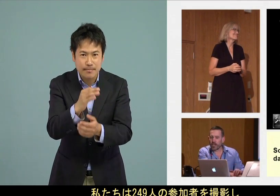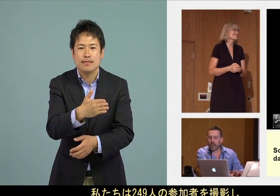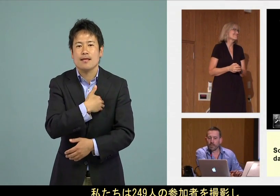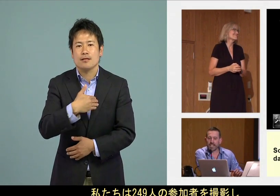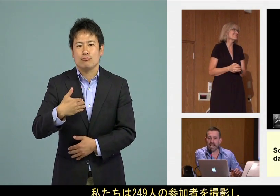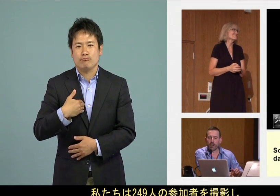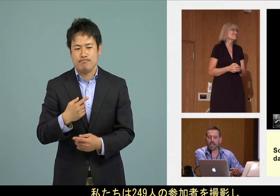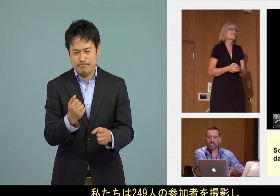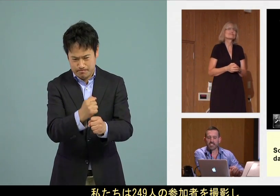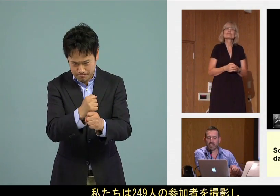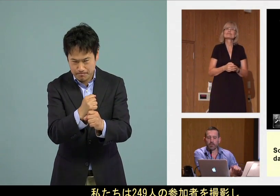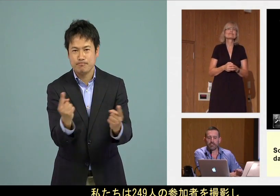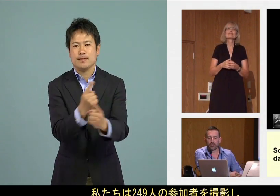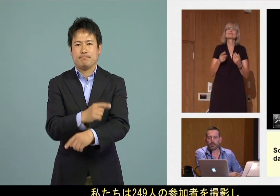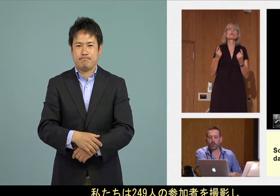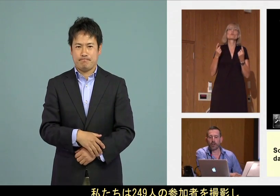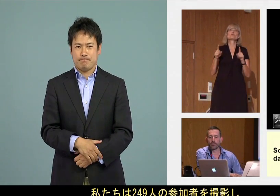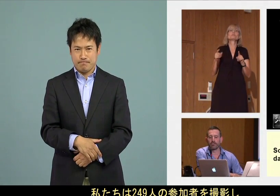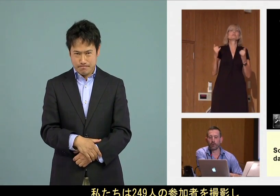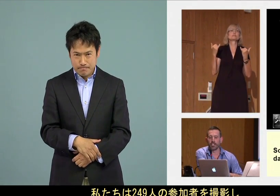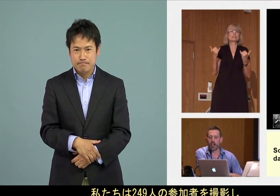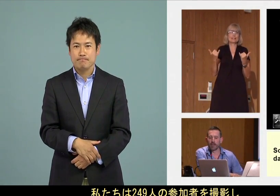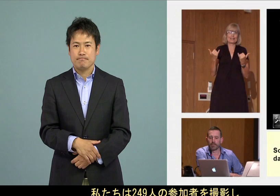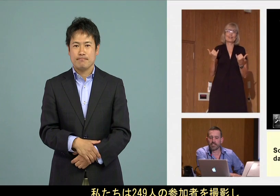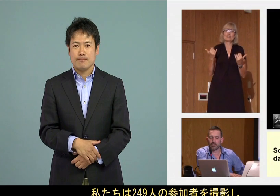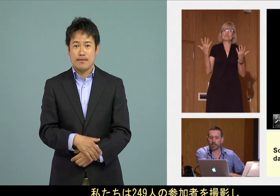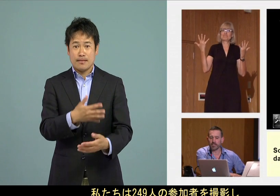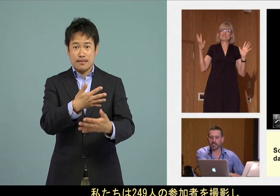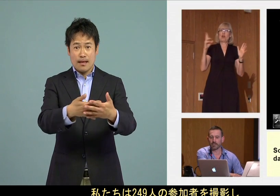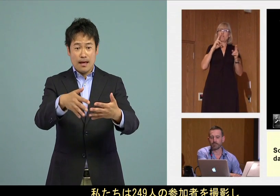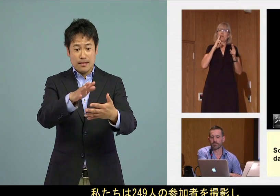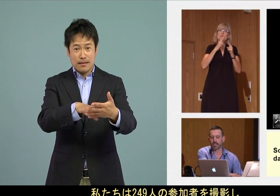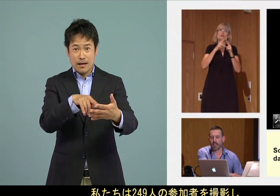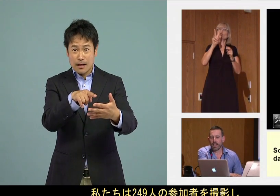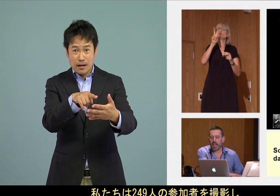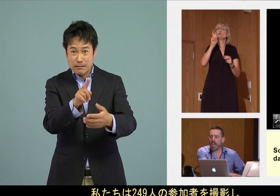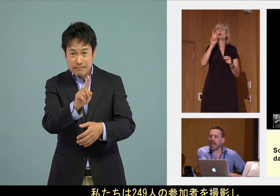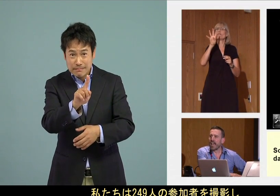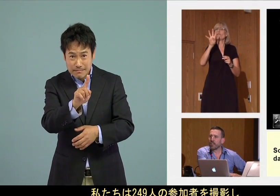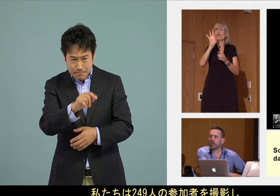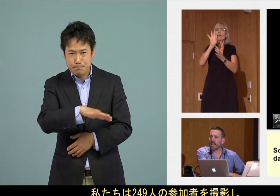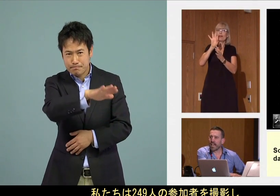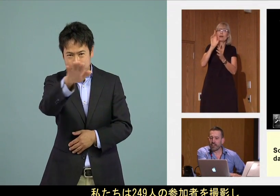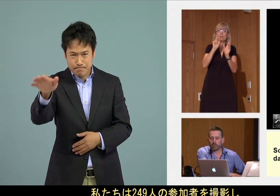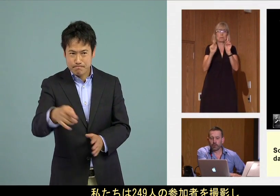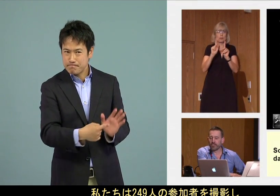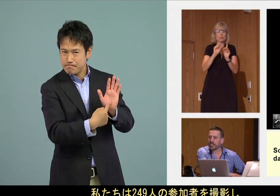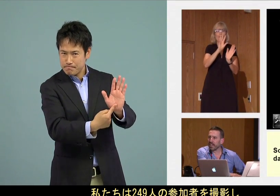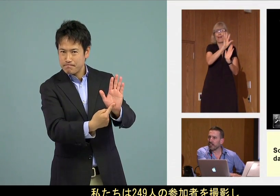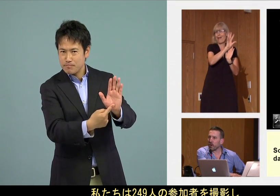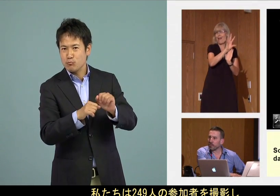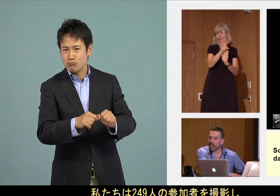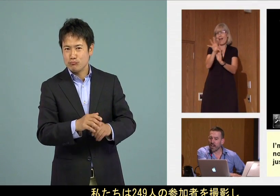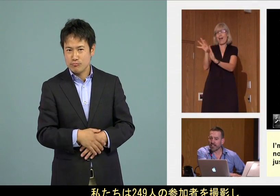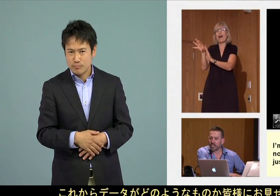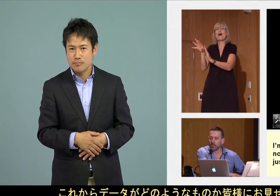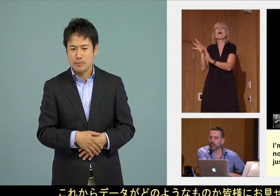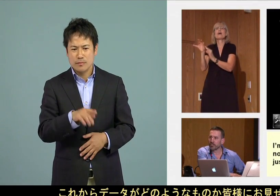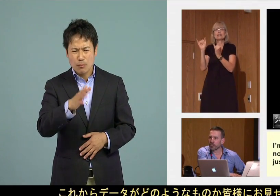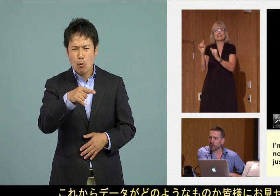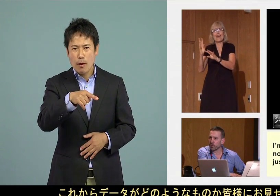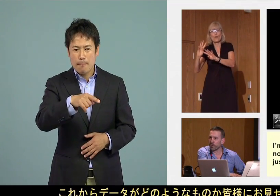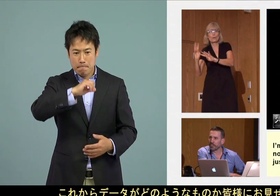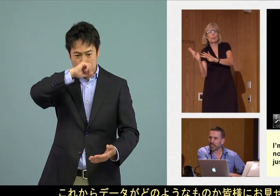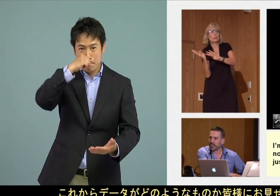Okay, so where are we now? As I said, we filmed 249 participants, and we have put the data online, and I'm